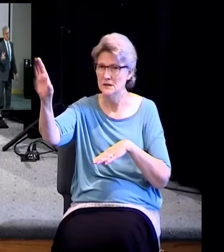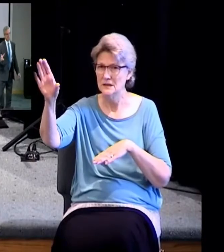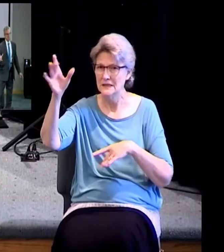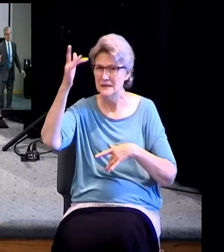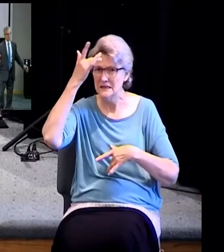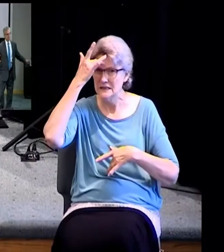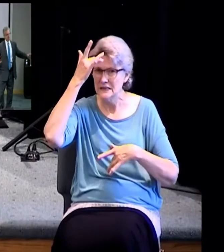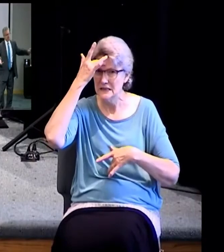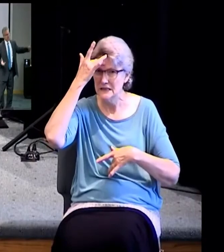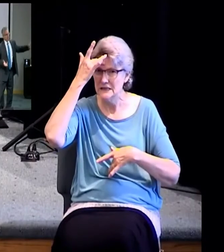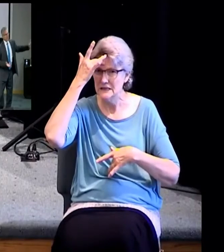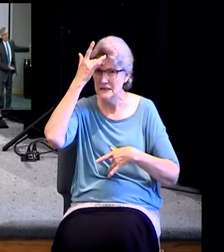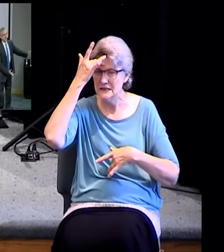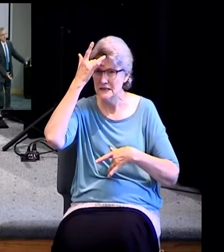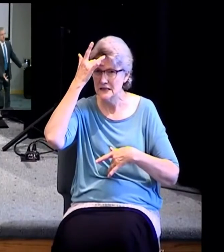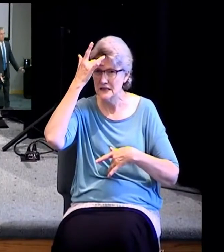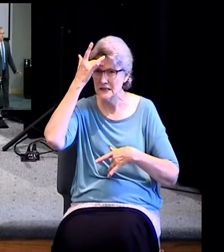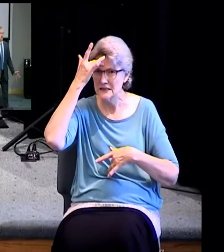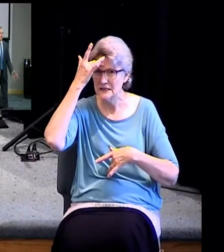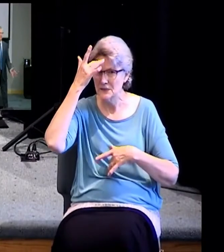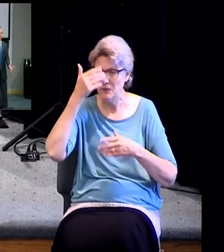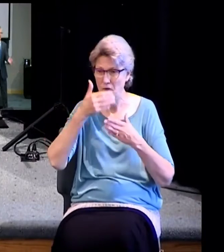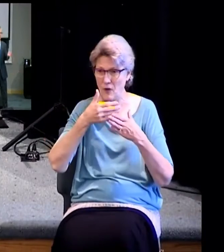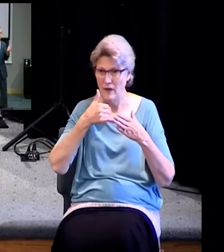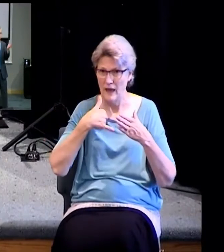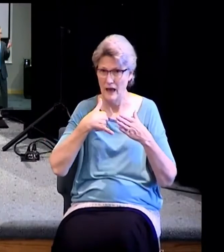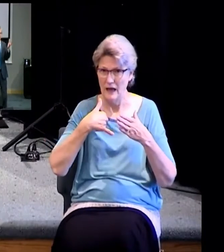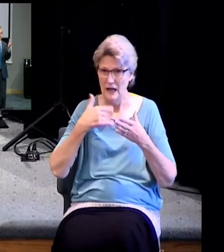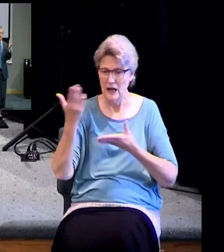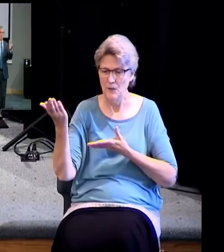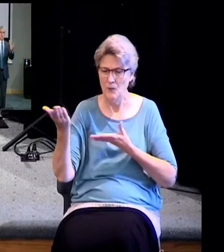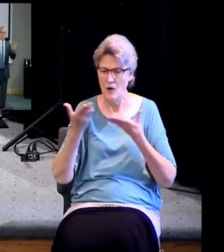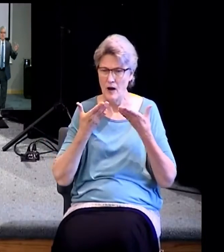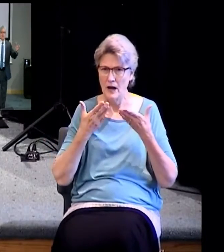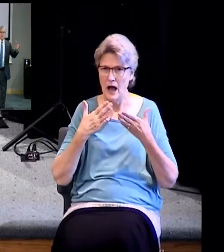Disease and sickness were before that he took with him.